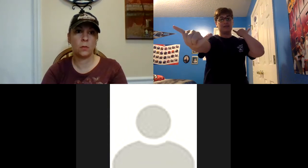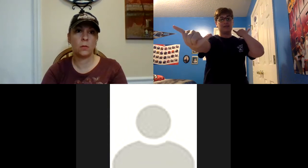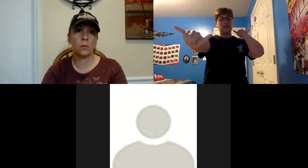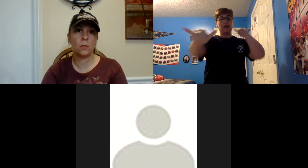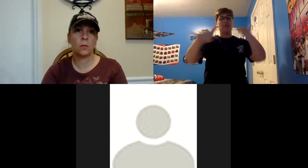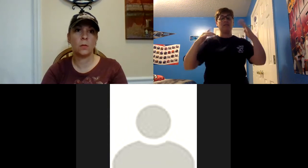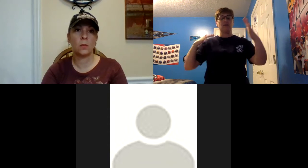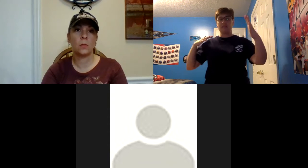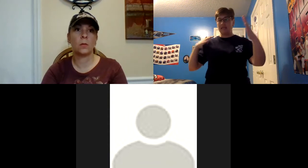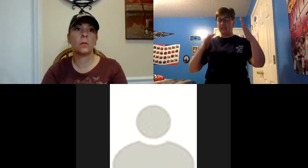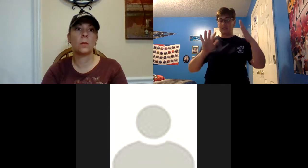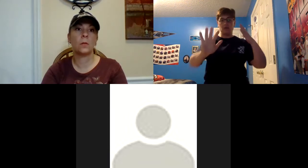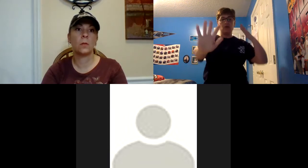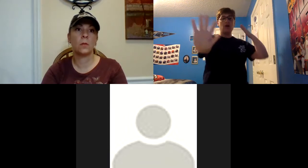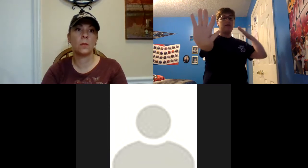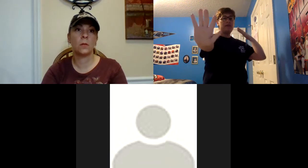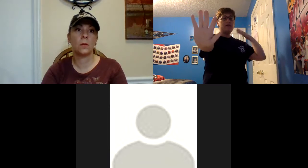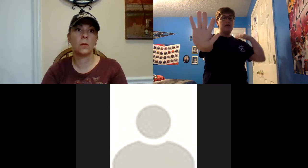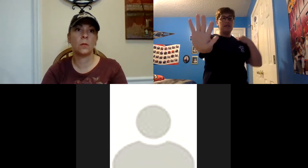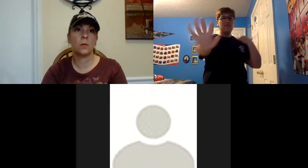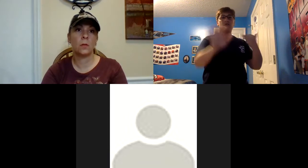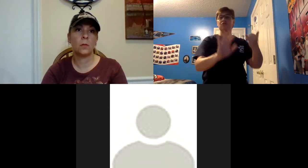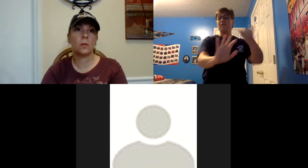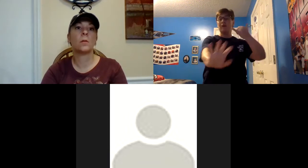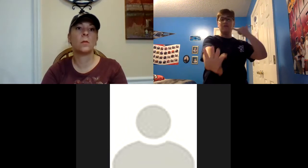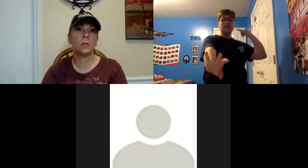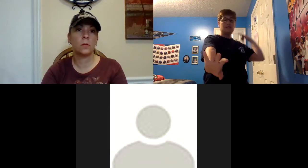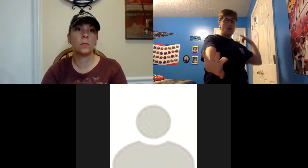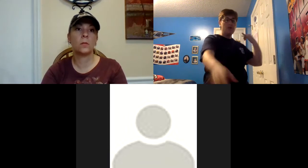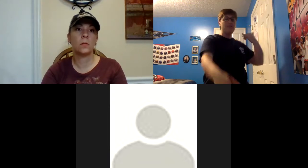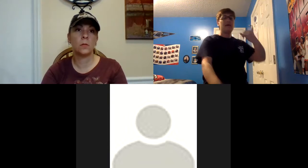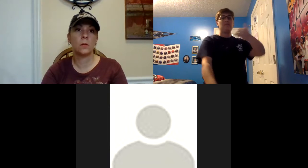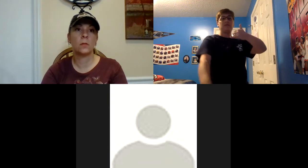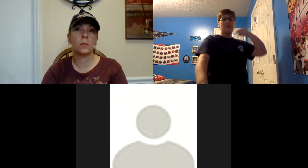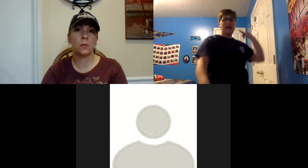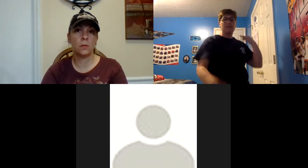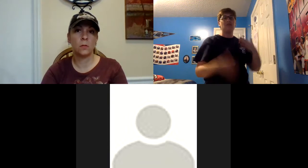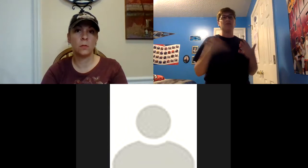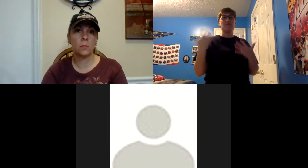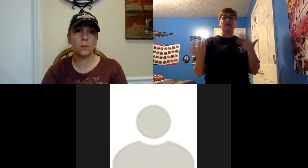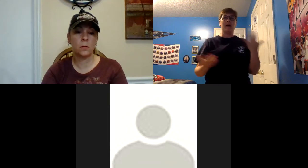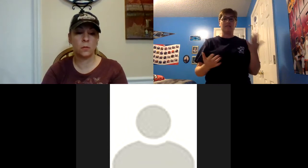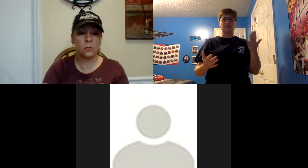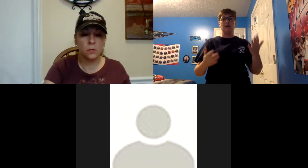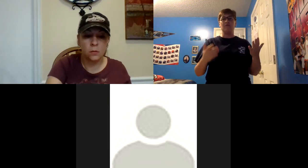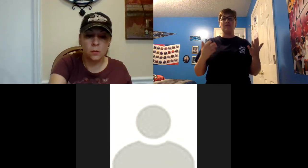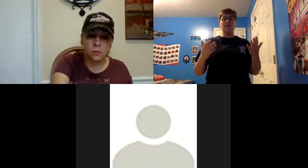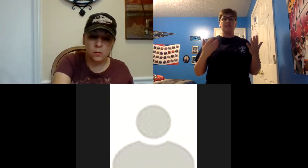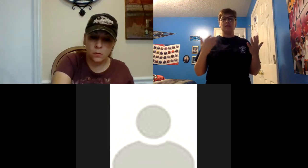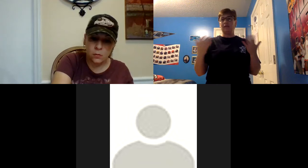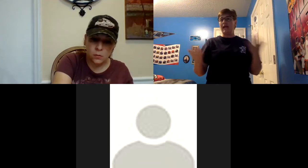whys go that way. So it's like it goes on in the future forever, and it's always happened in the past. So if you're talking about God's